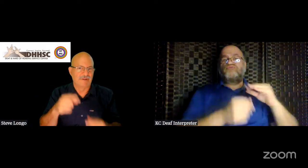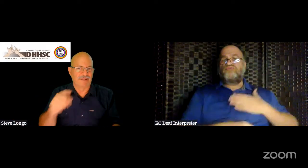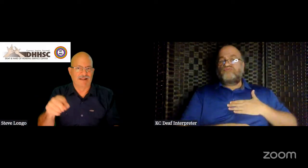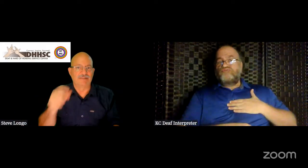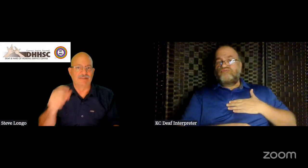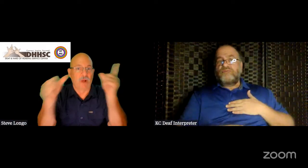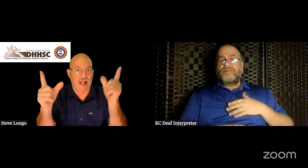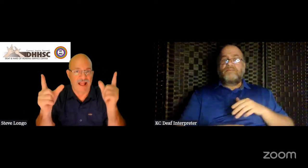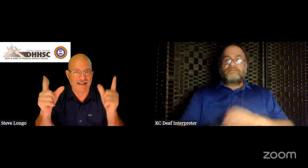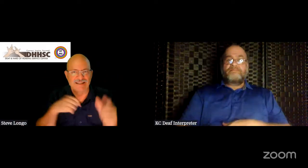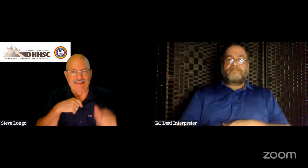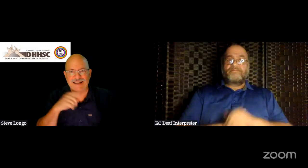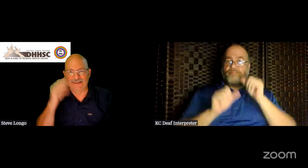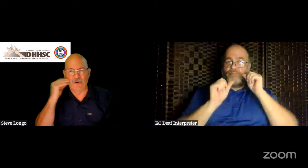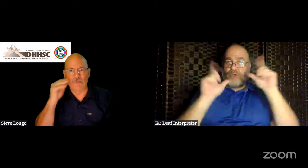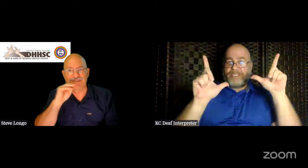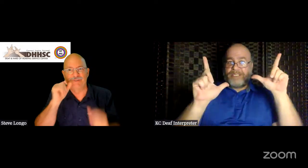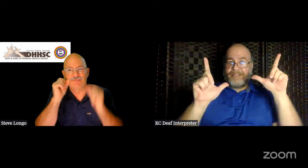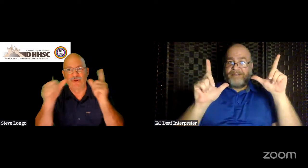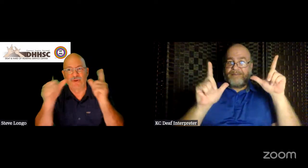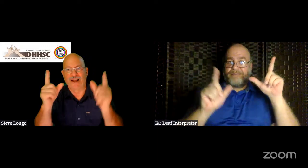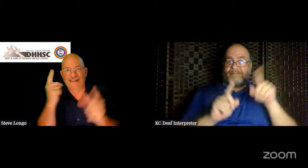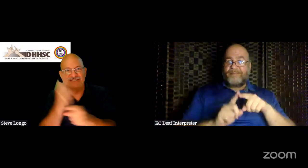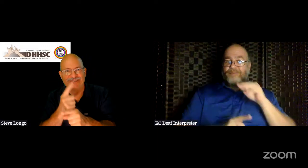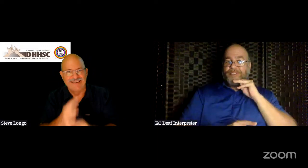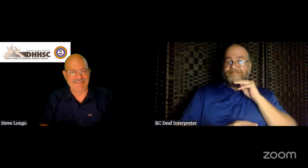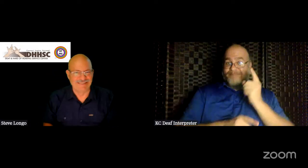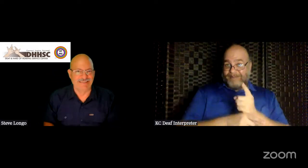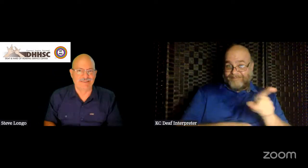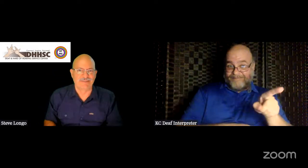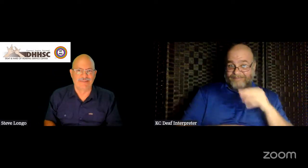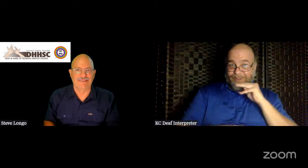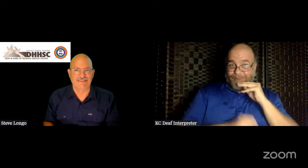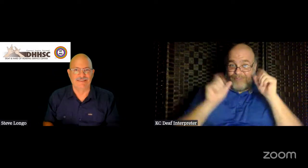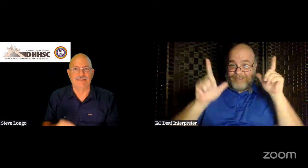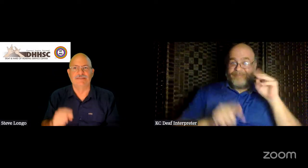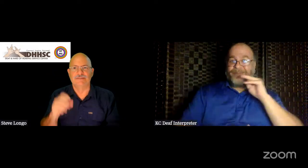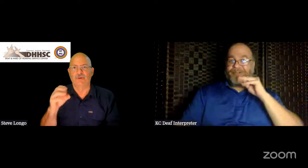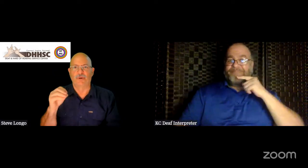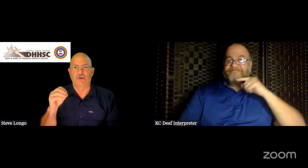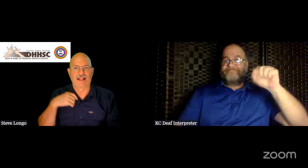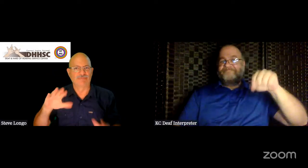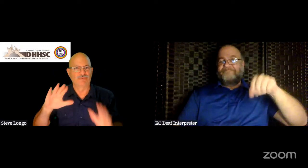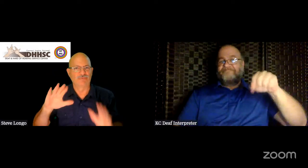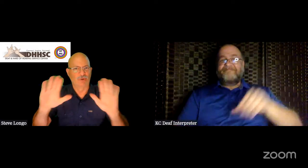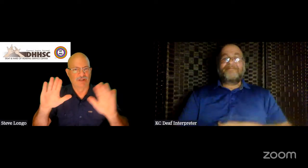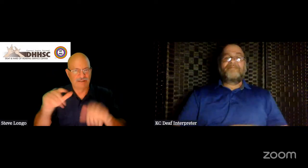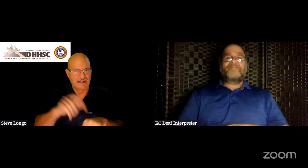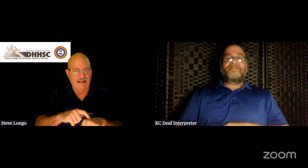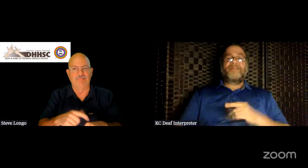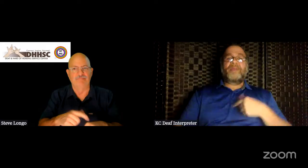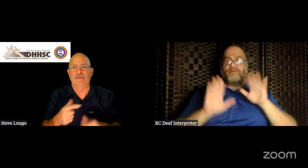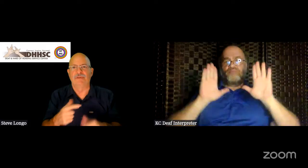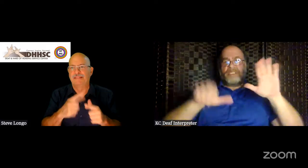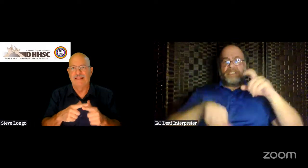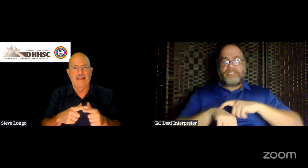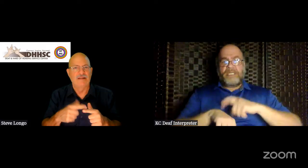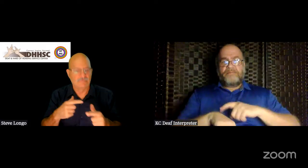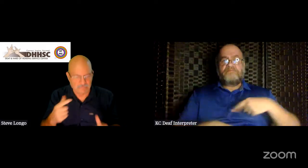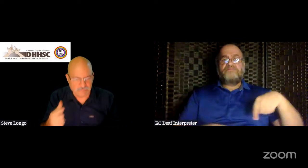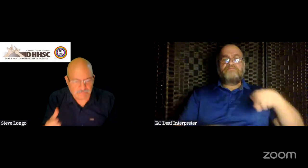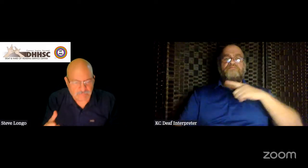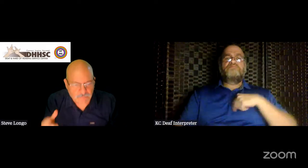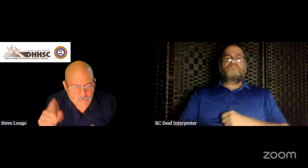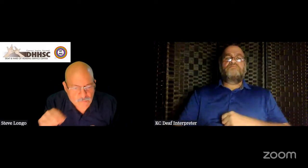And that was the gift we gave to Michelle in appreciation. It was a surprise. She did not know about it. So yes, it was a surprise to